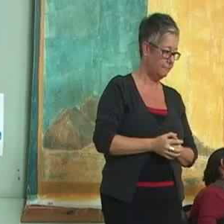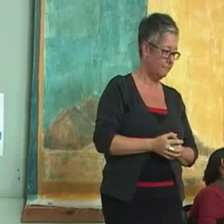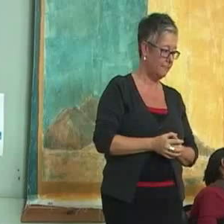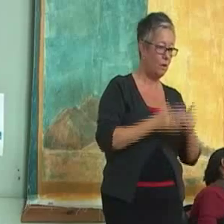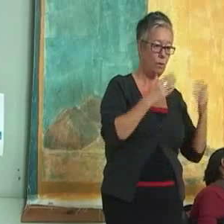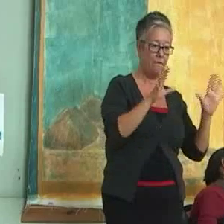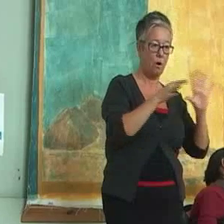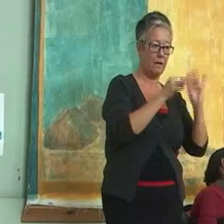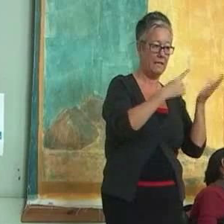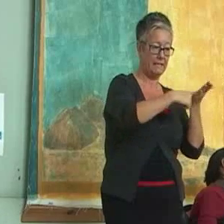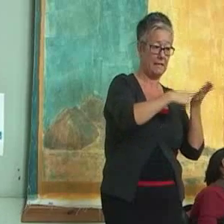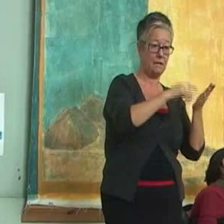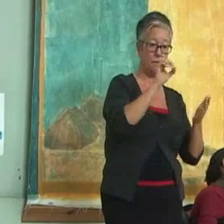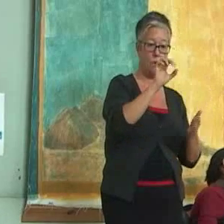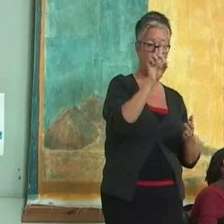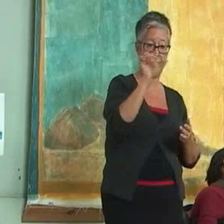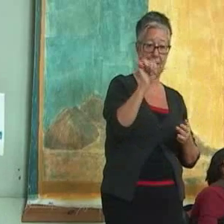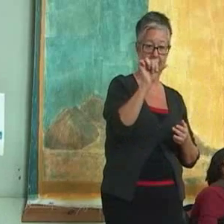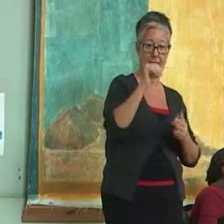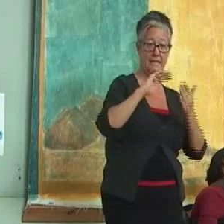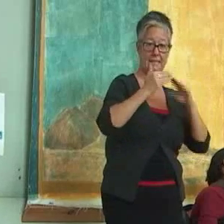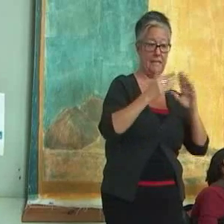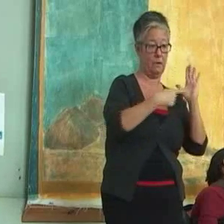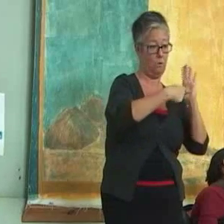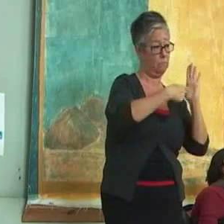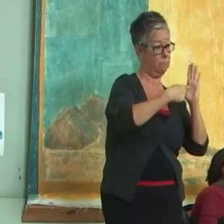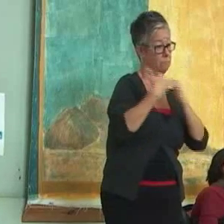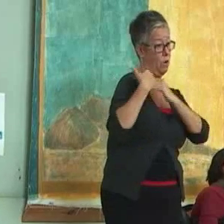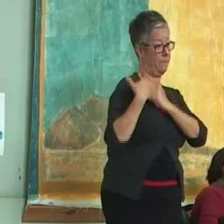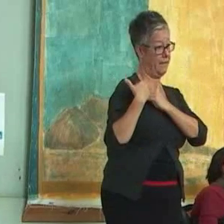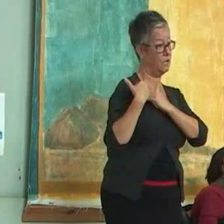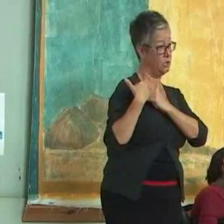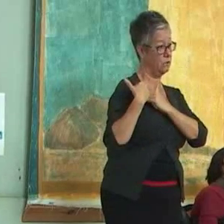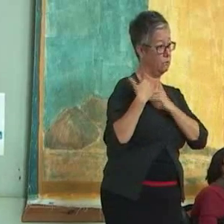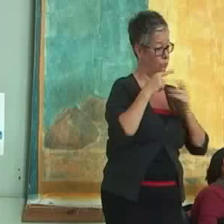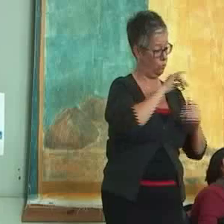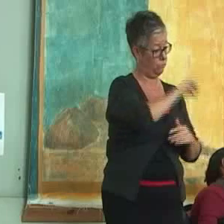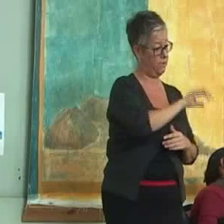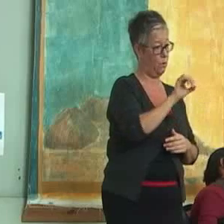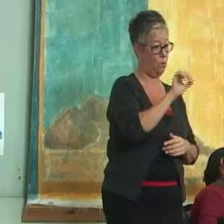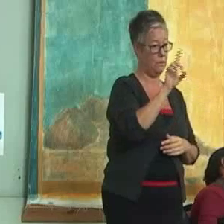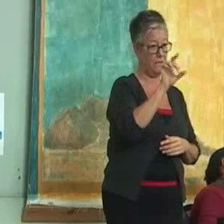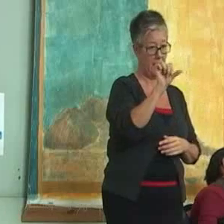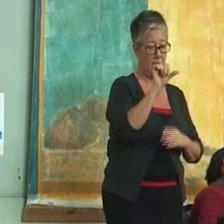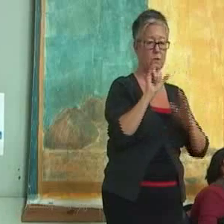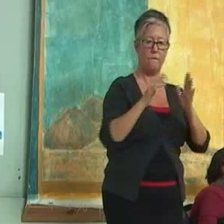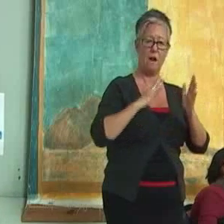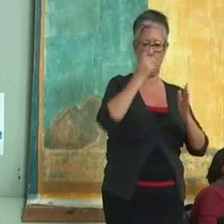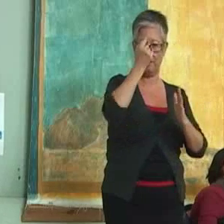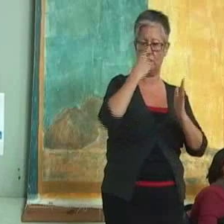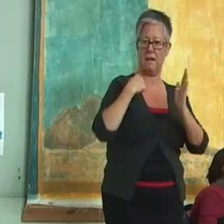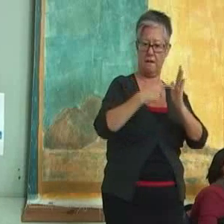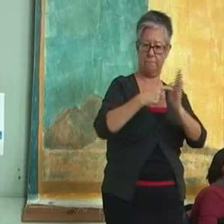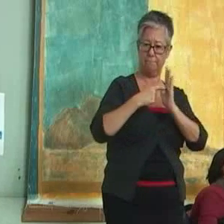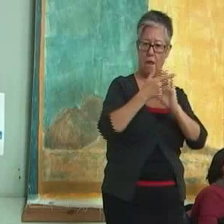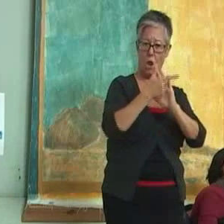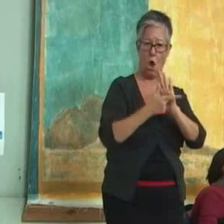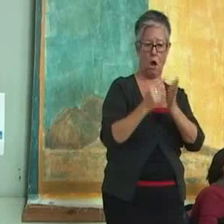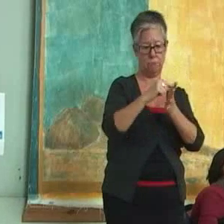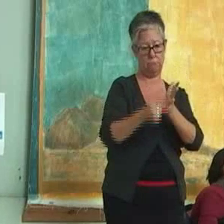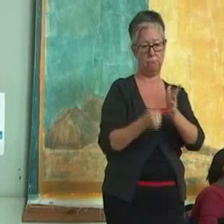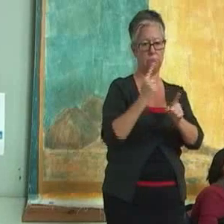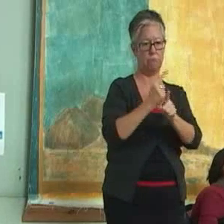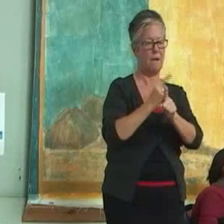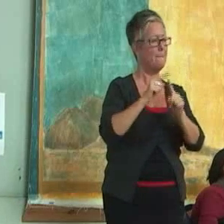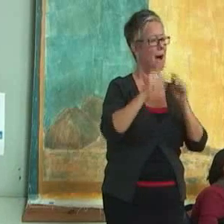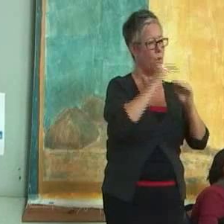already discussed the ODA and the city's obligations to the ODA. Now, above and beyond those requirements, what will you do